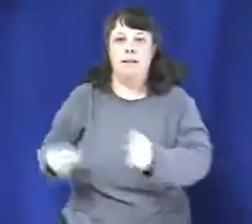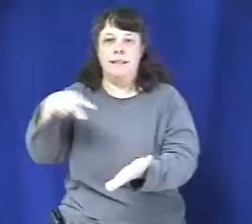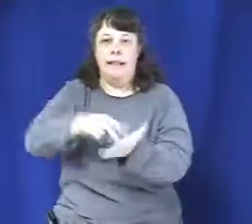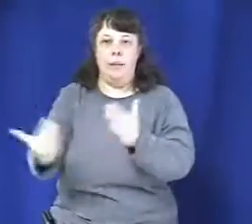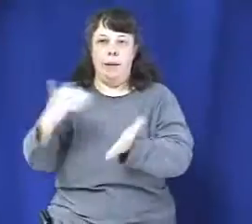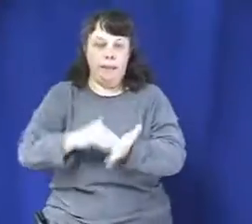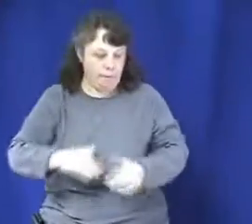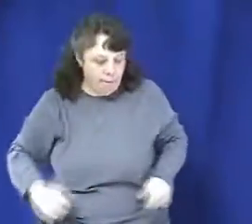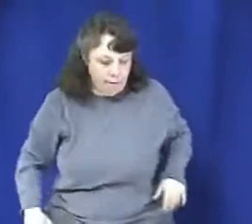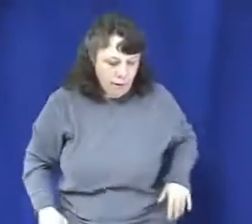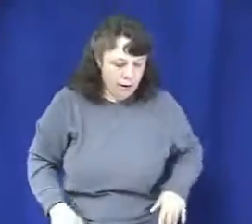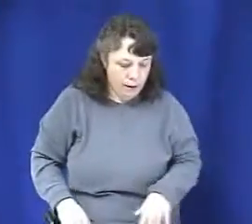Stand up again.